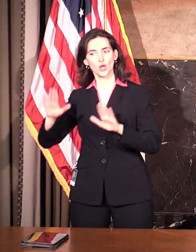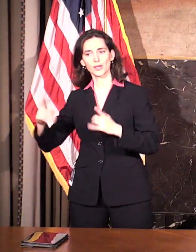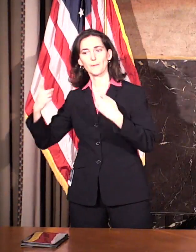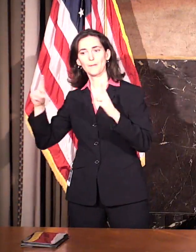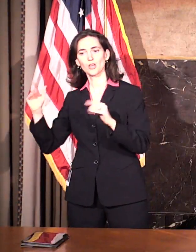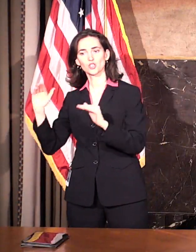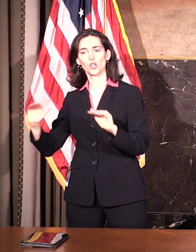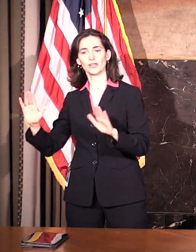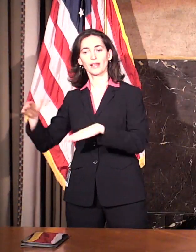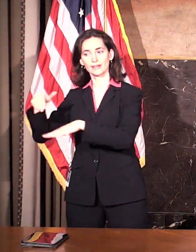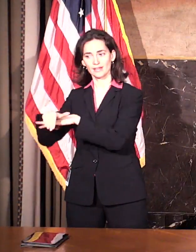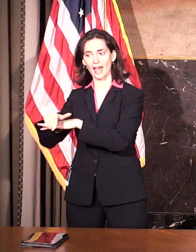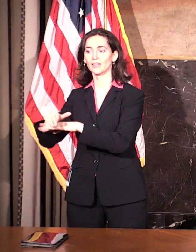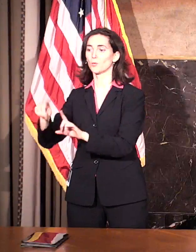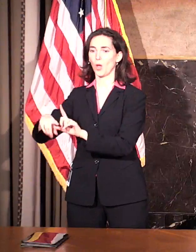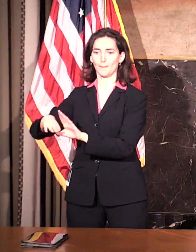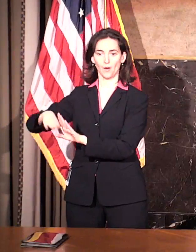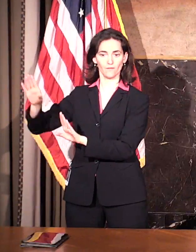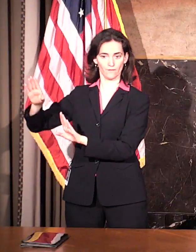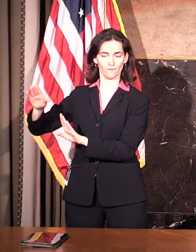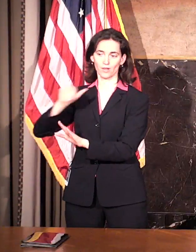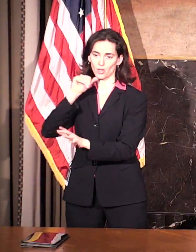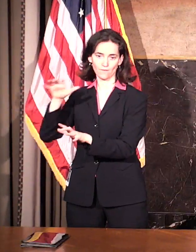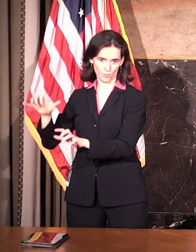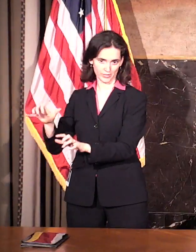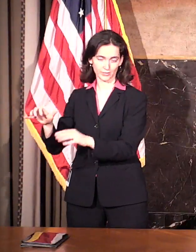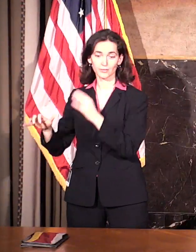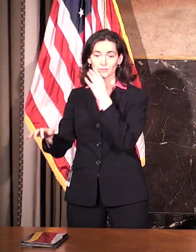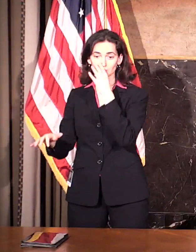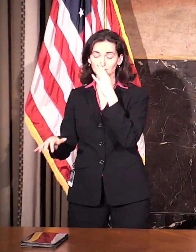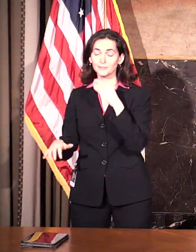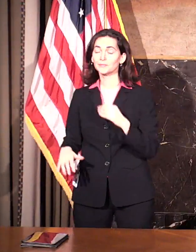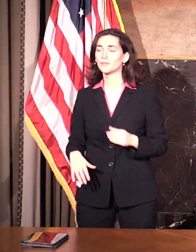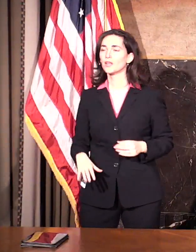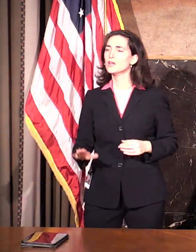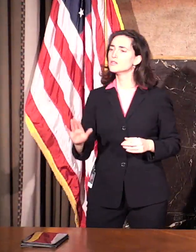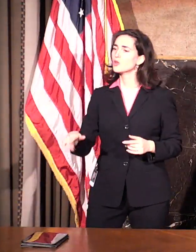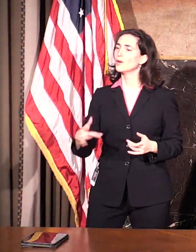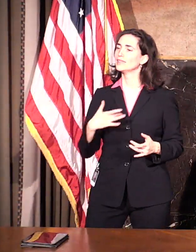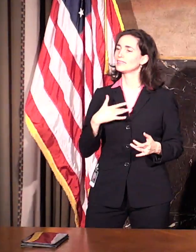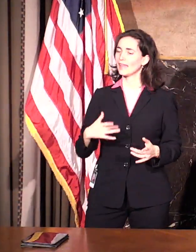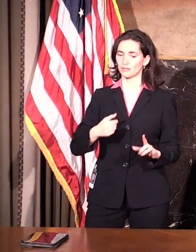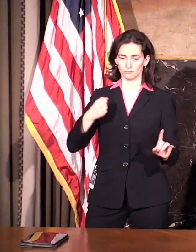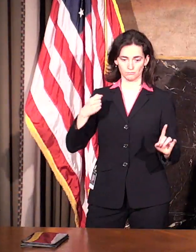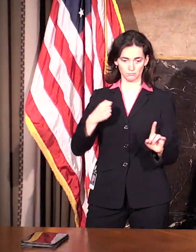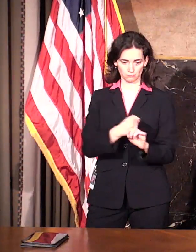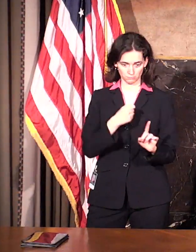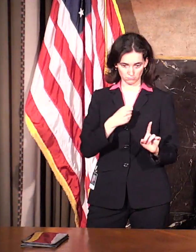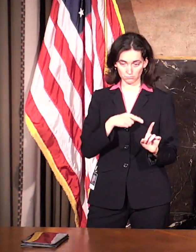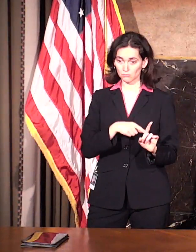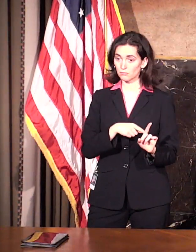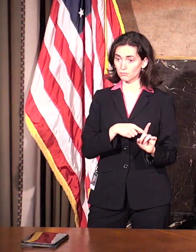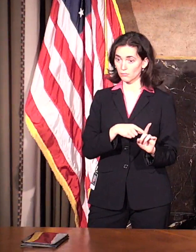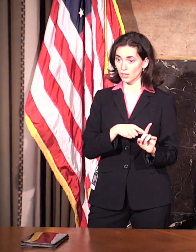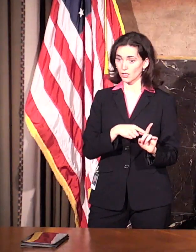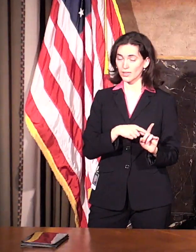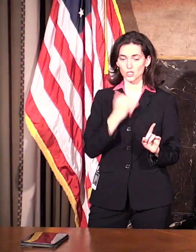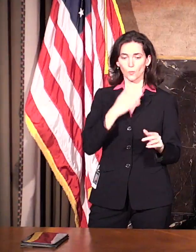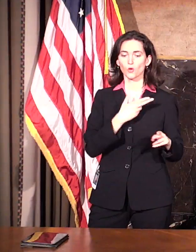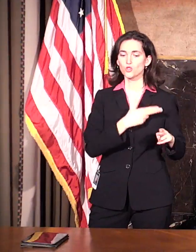So the longer the duration of an event, the more people who make poor